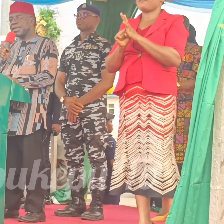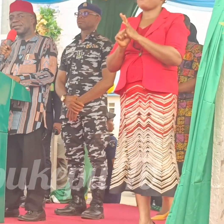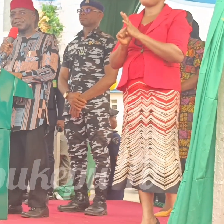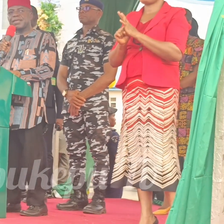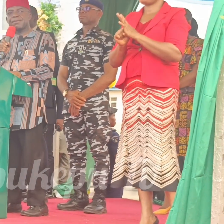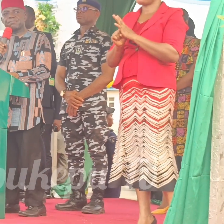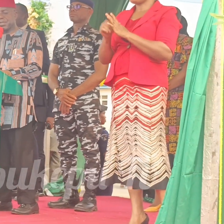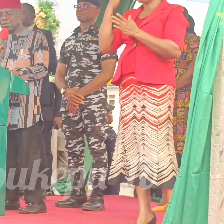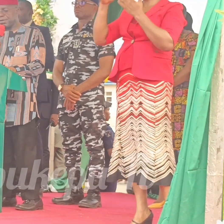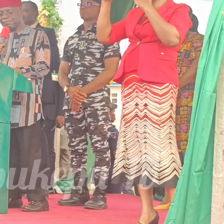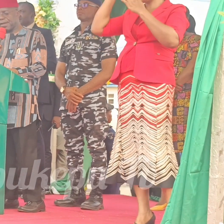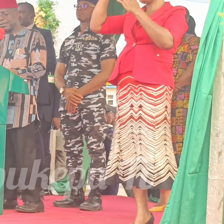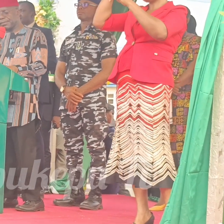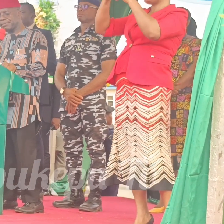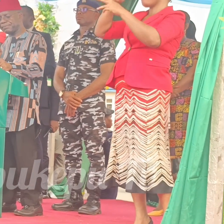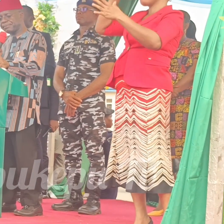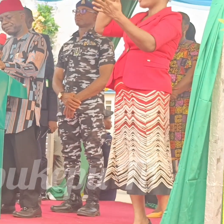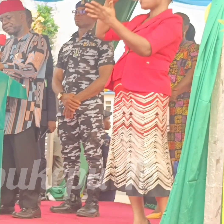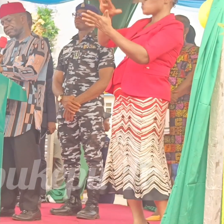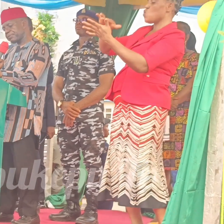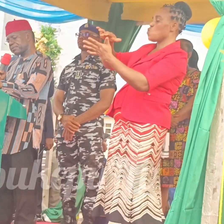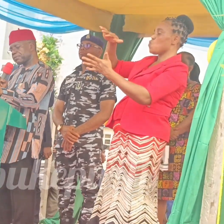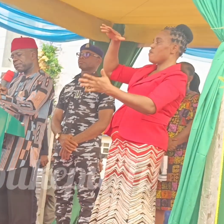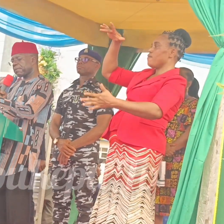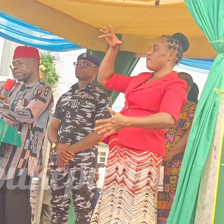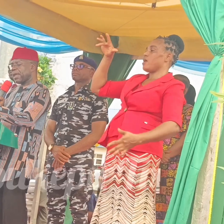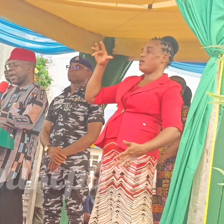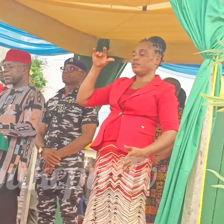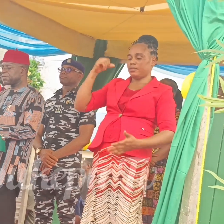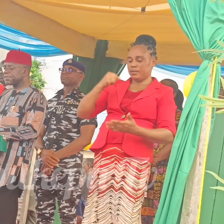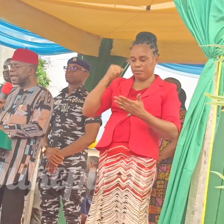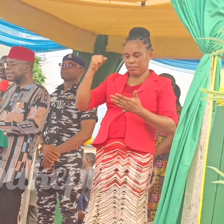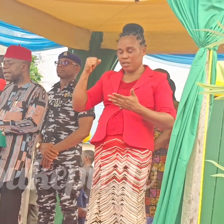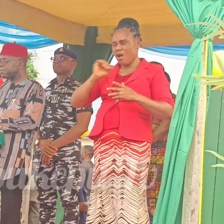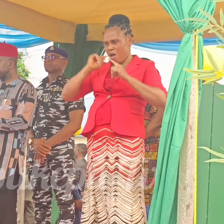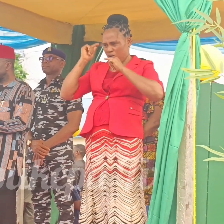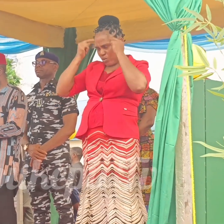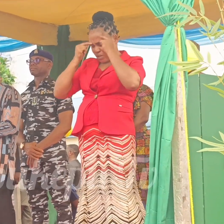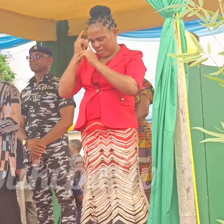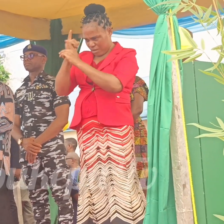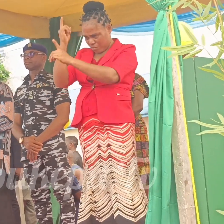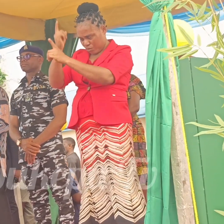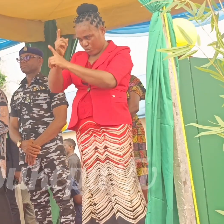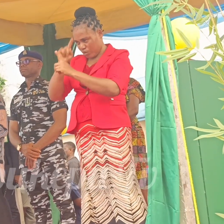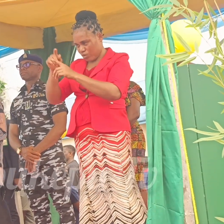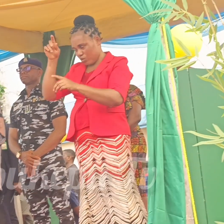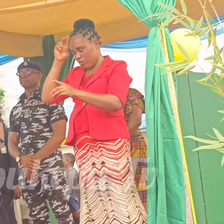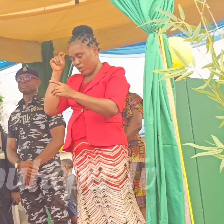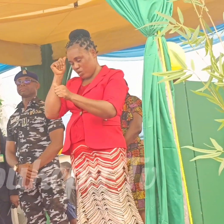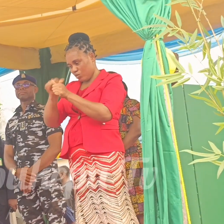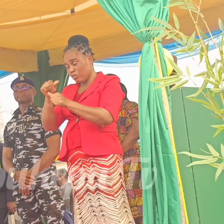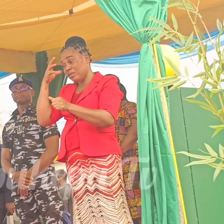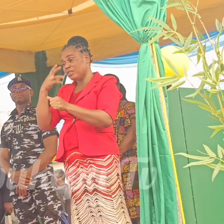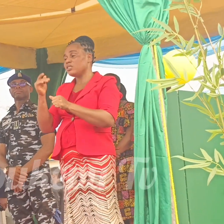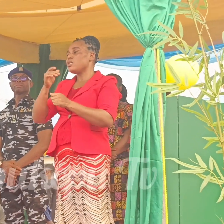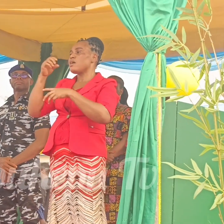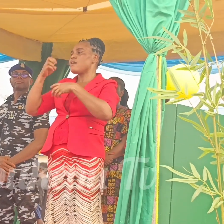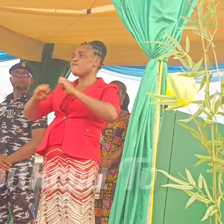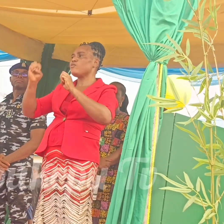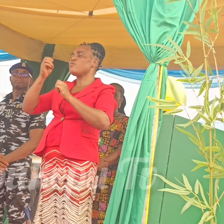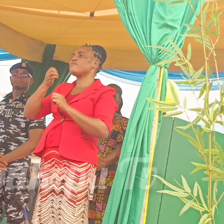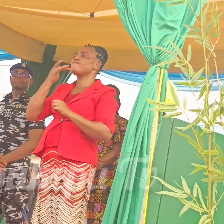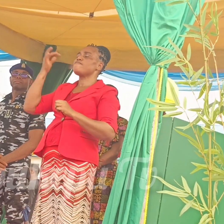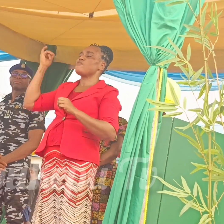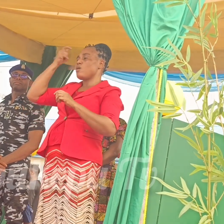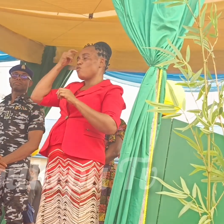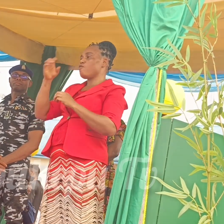May His name be glorified. I consider it appropriate to acknowledge the efforts of former Governor